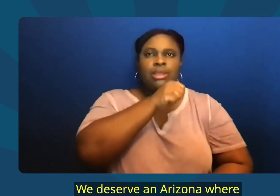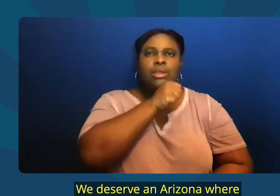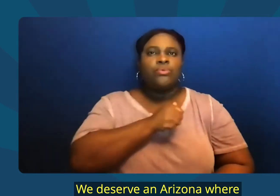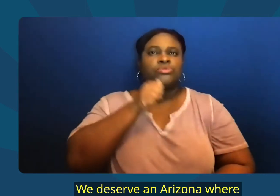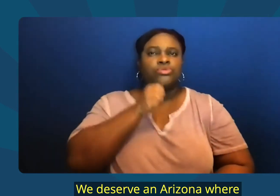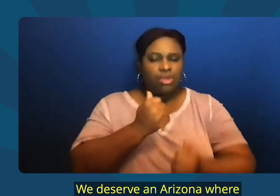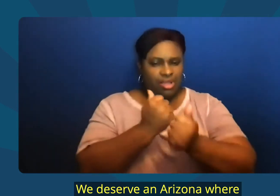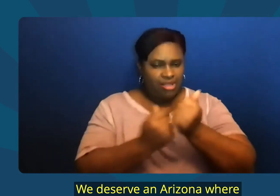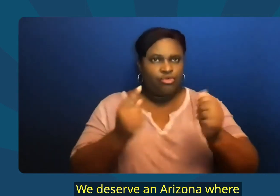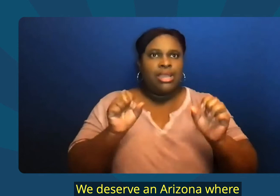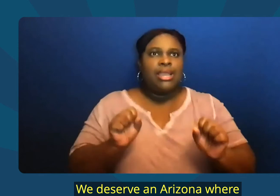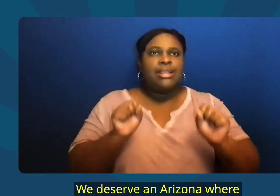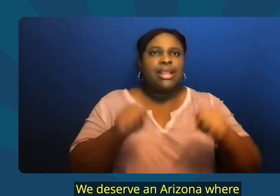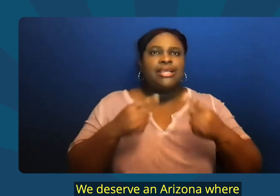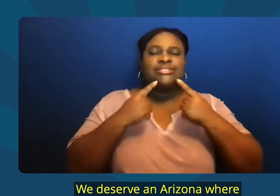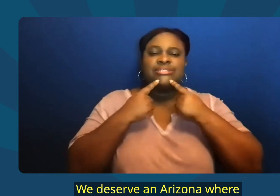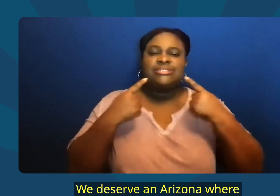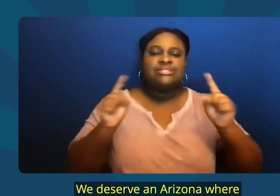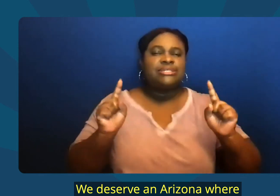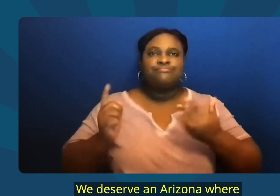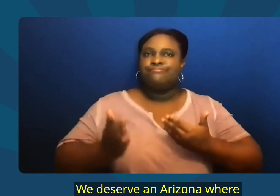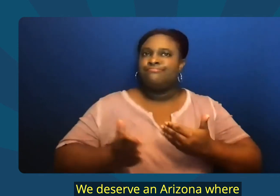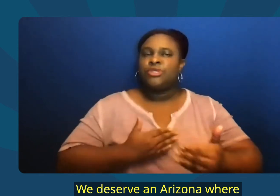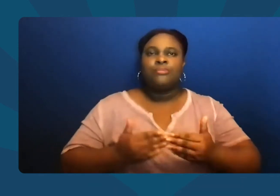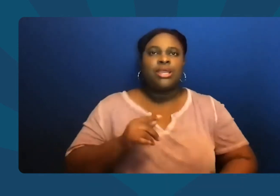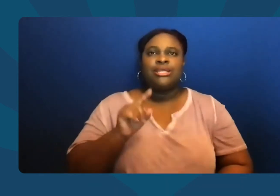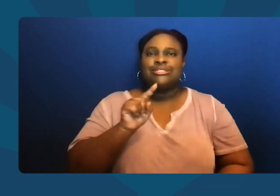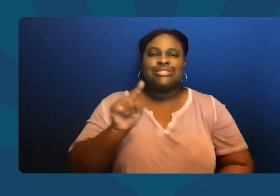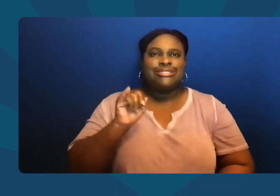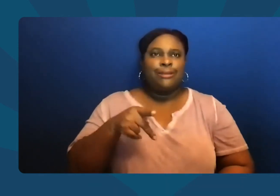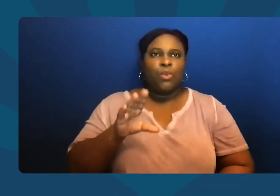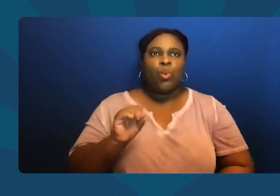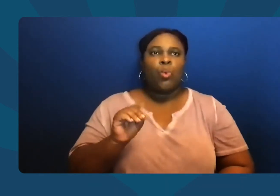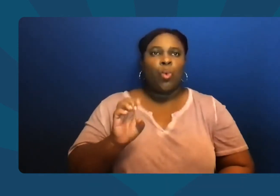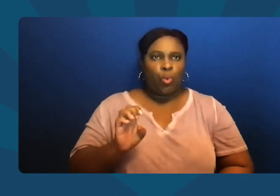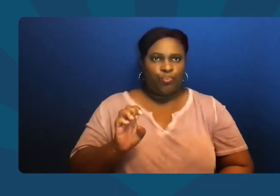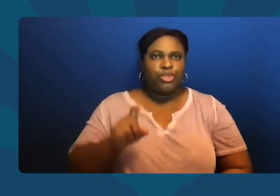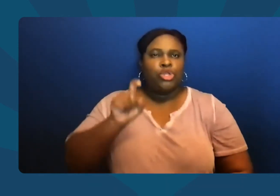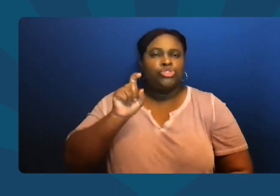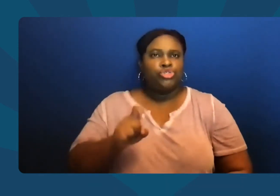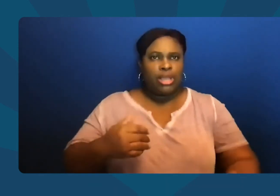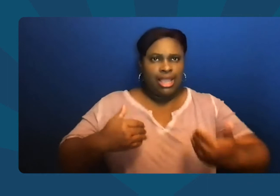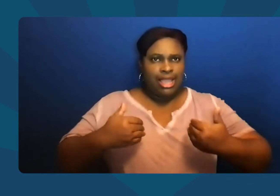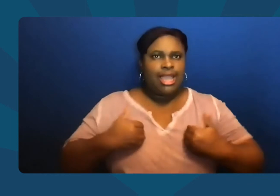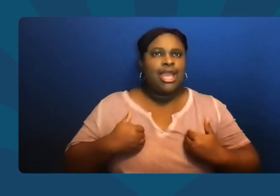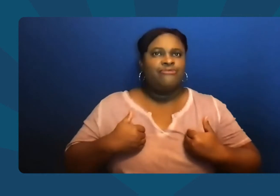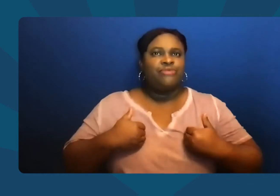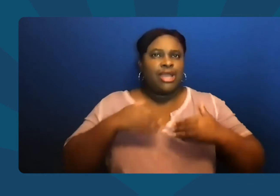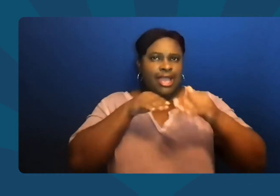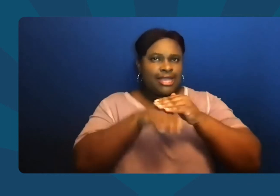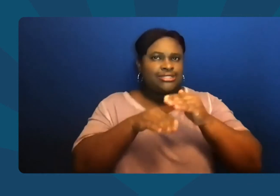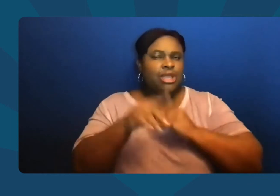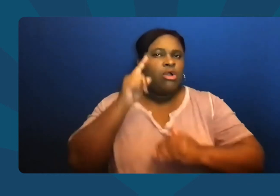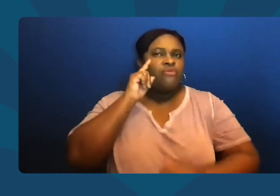We deserve an Arizona where everyone can succeed, regardless of zip code,